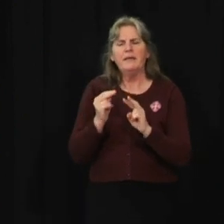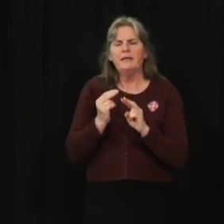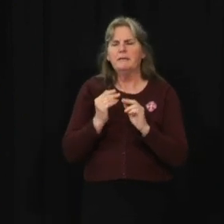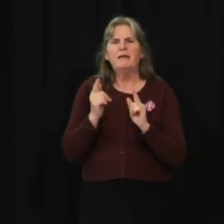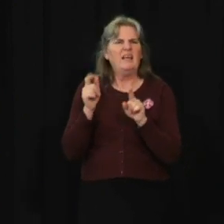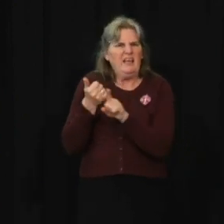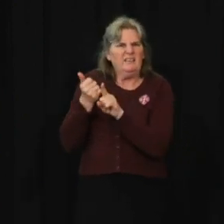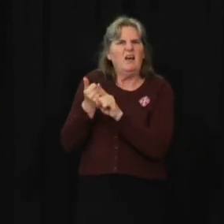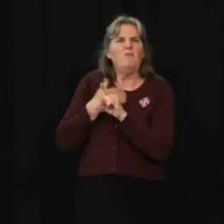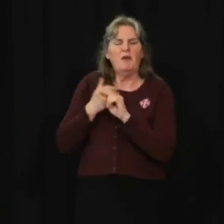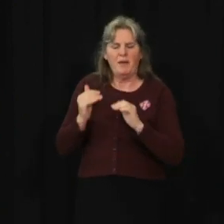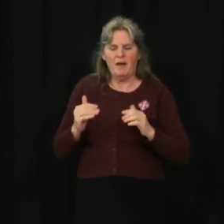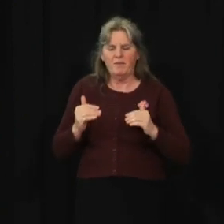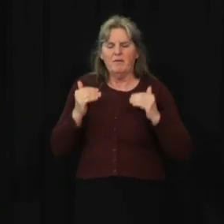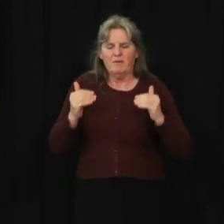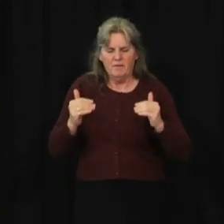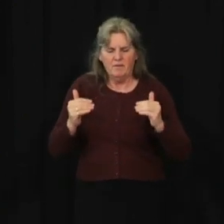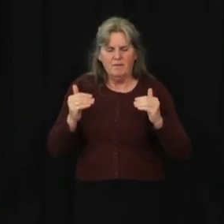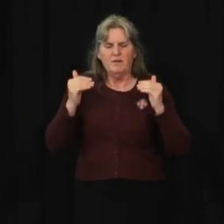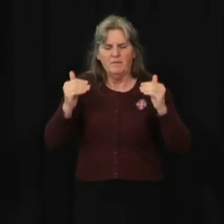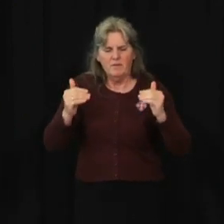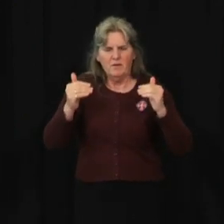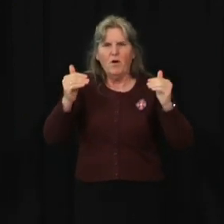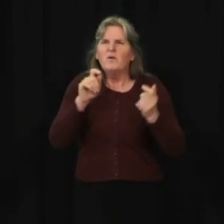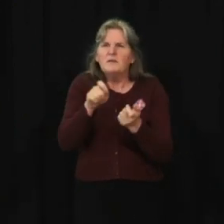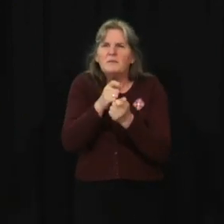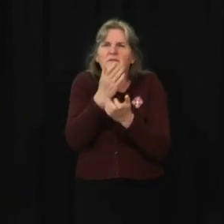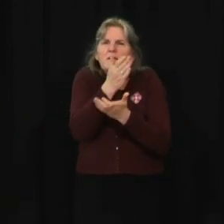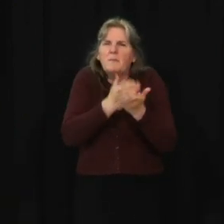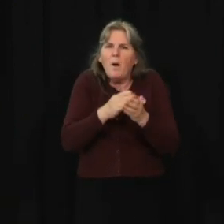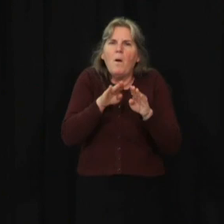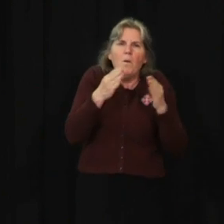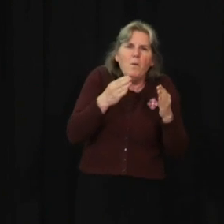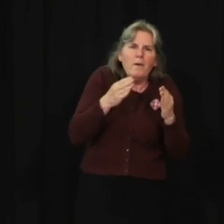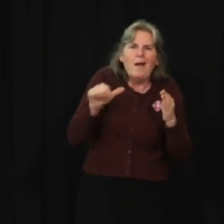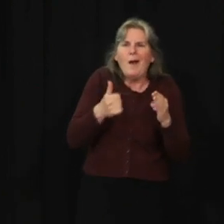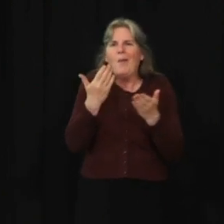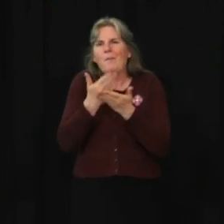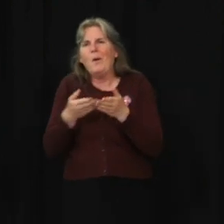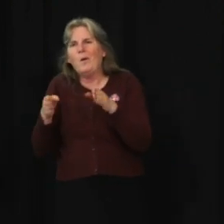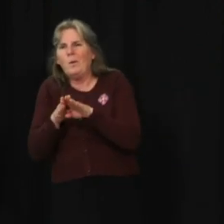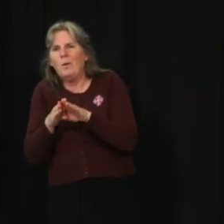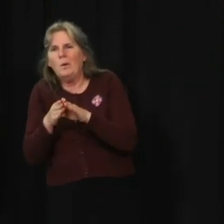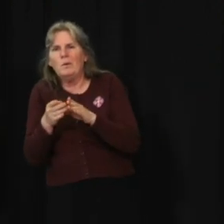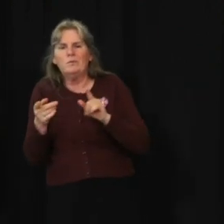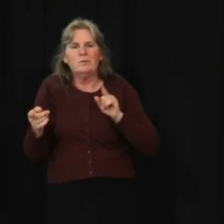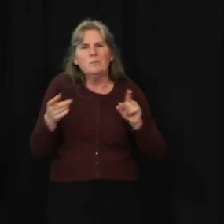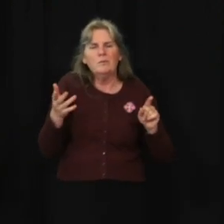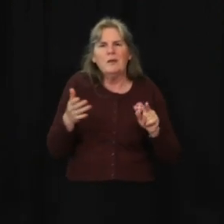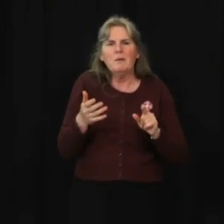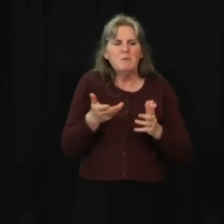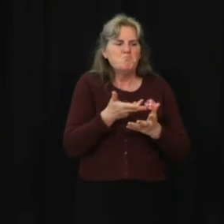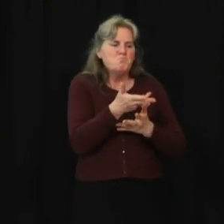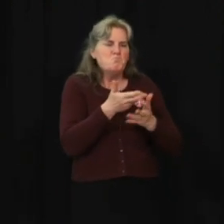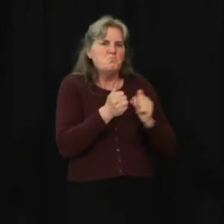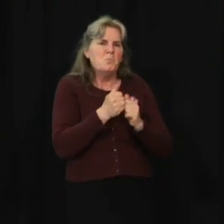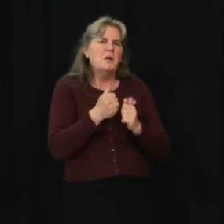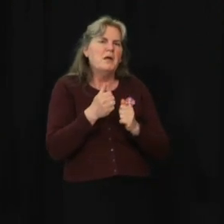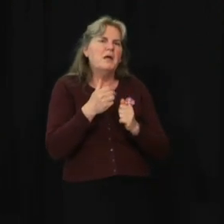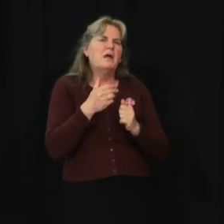of reopening or certain areas to be reopened, and then it's working with the city for how will that